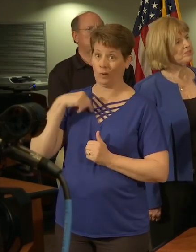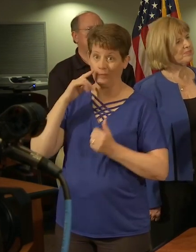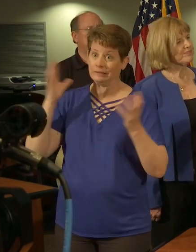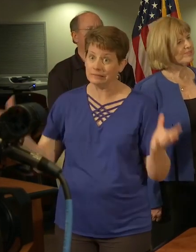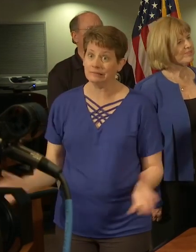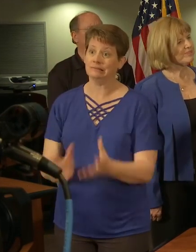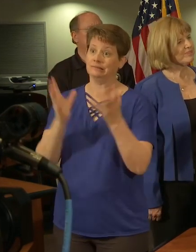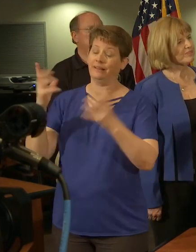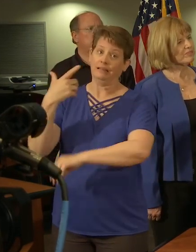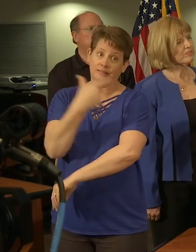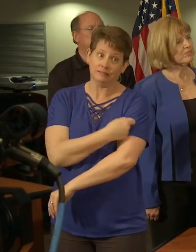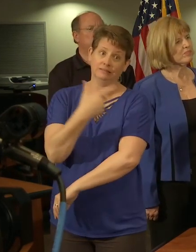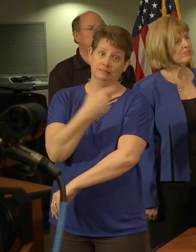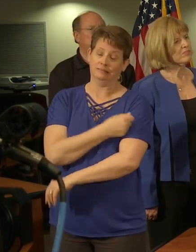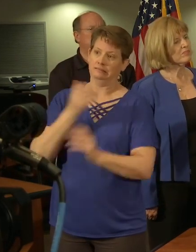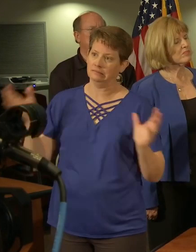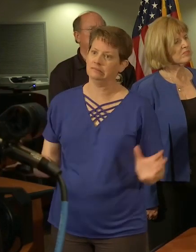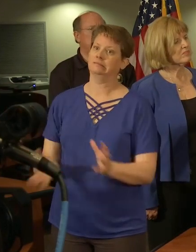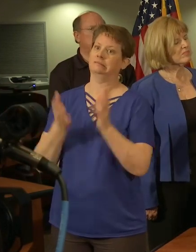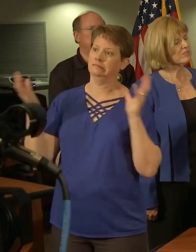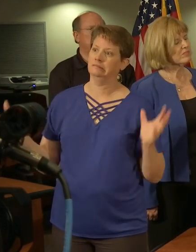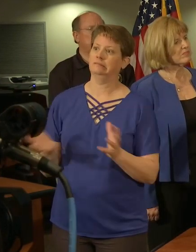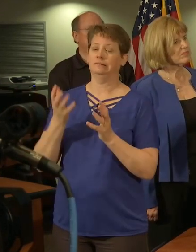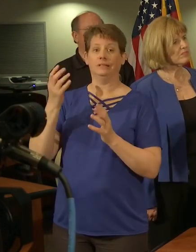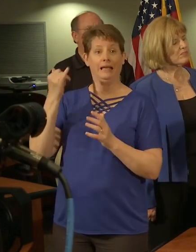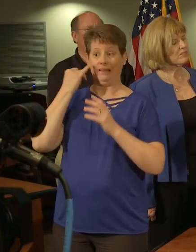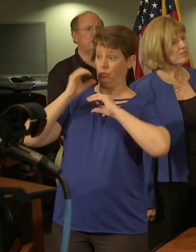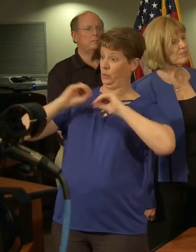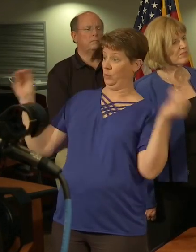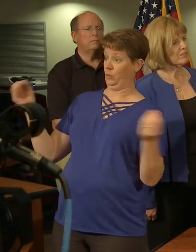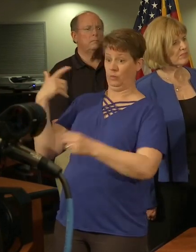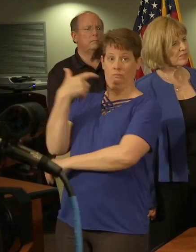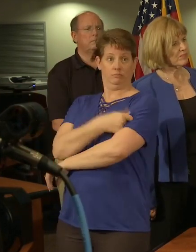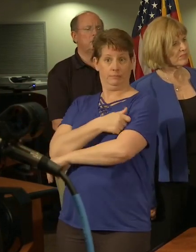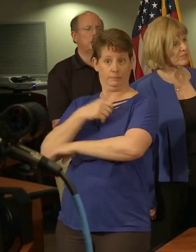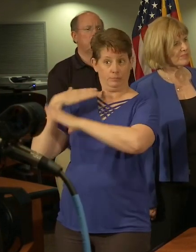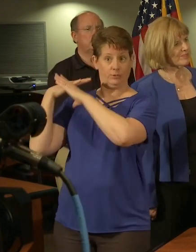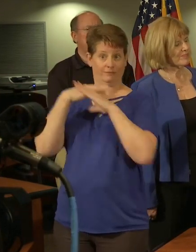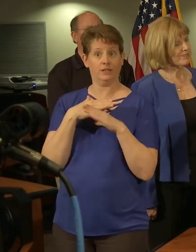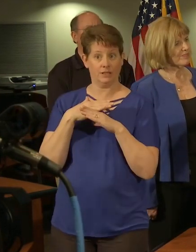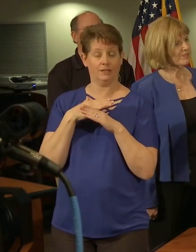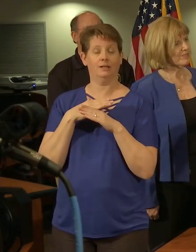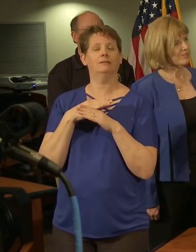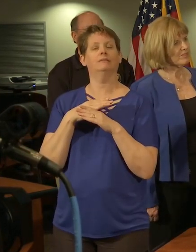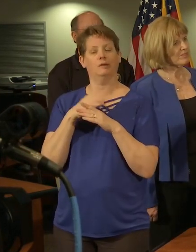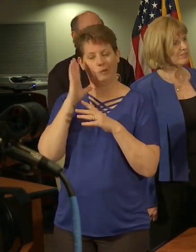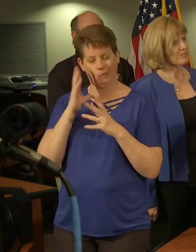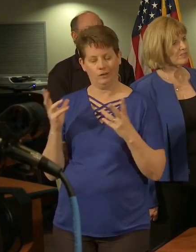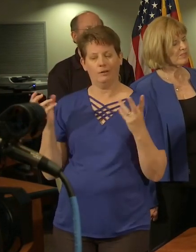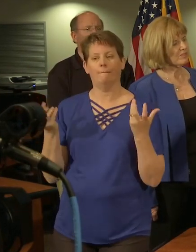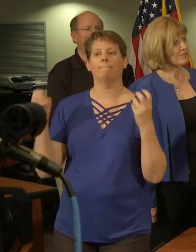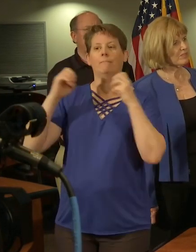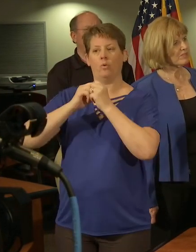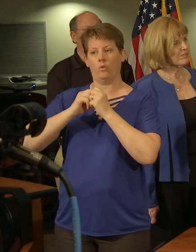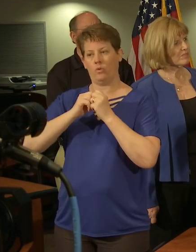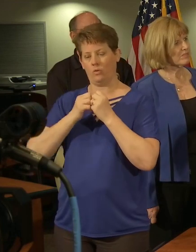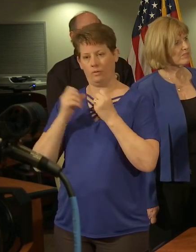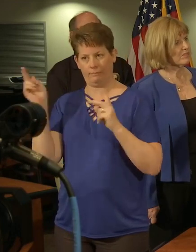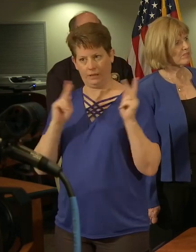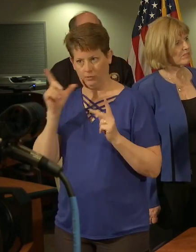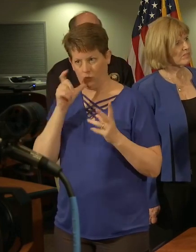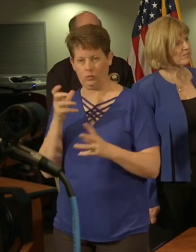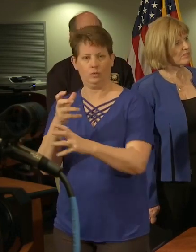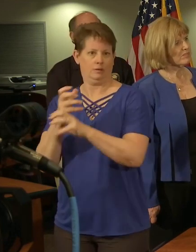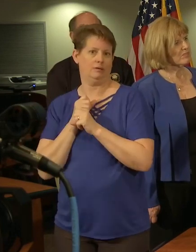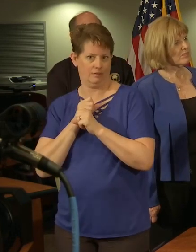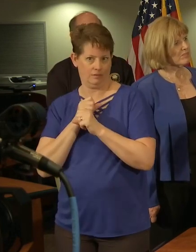encourage that every single year. And if there's not a vaccine available, we're more likely to see a much larger number of cases